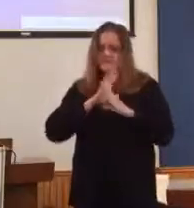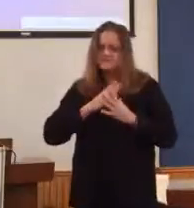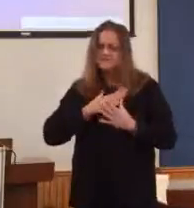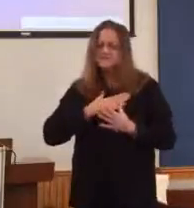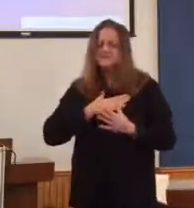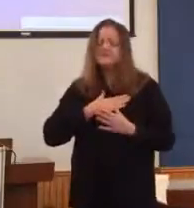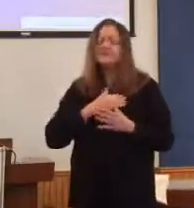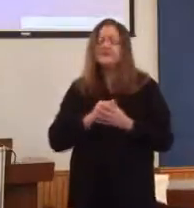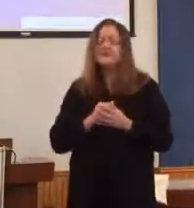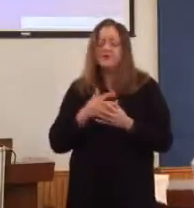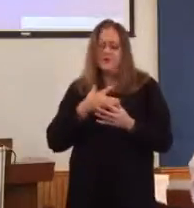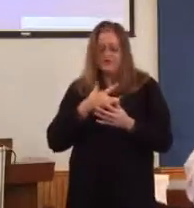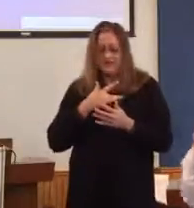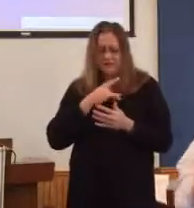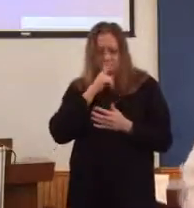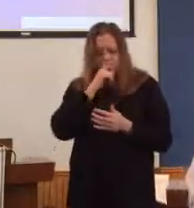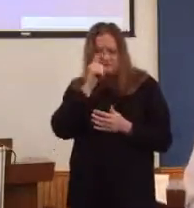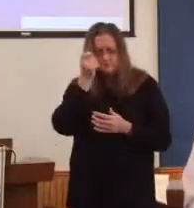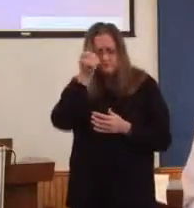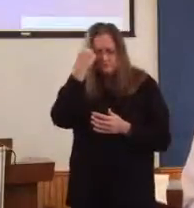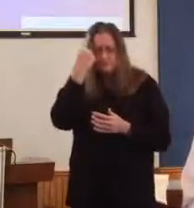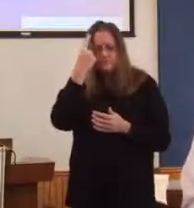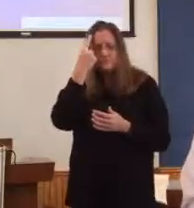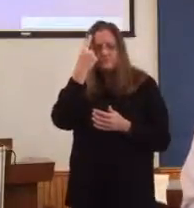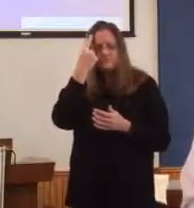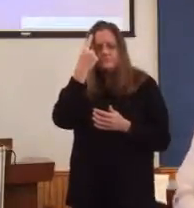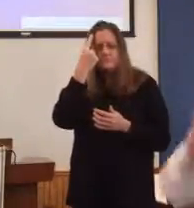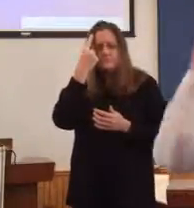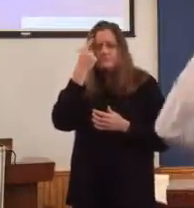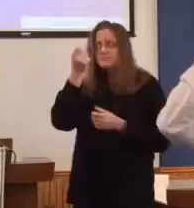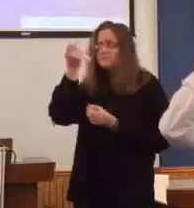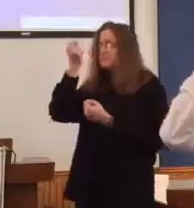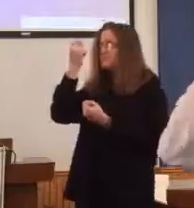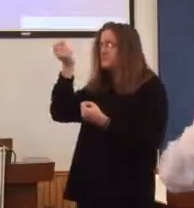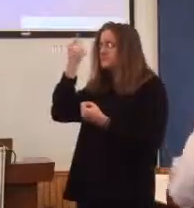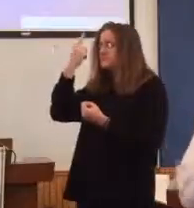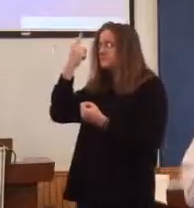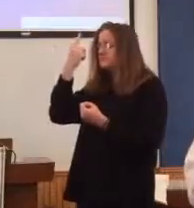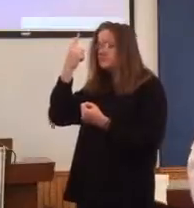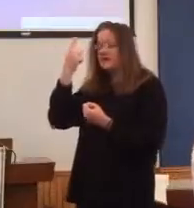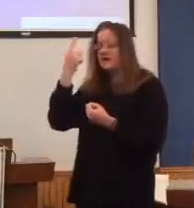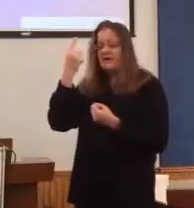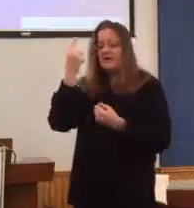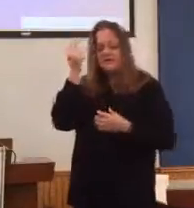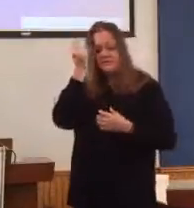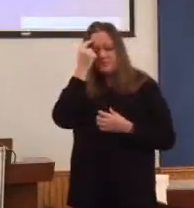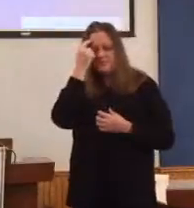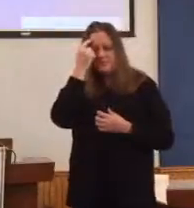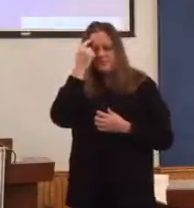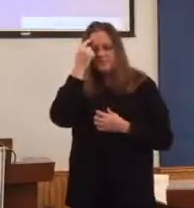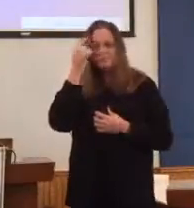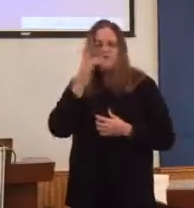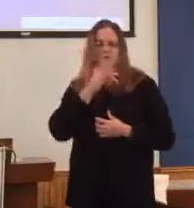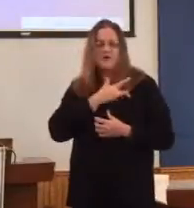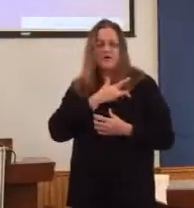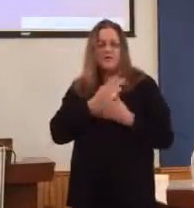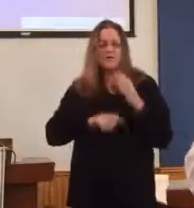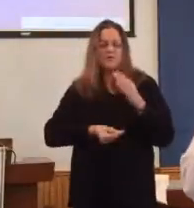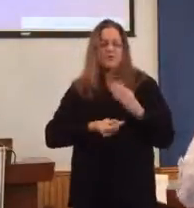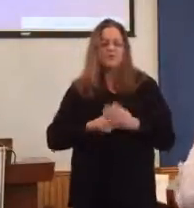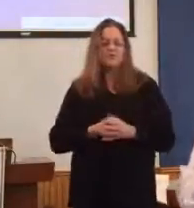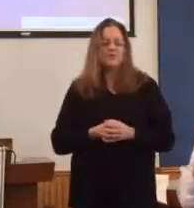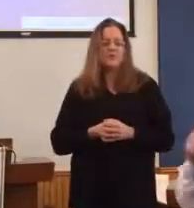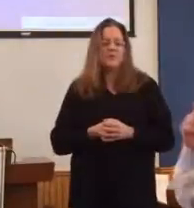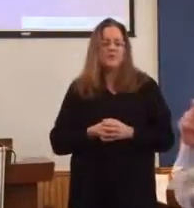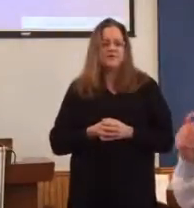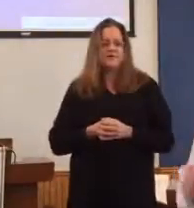really clearly understand in our minds and in our hearts what we